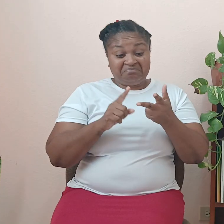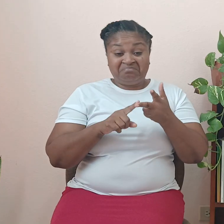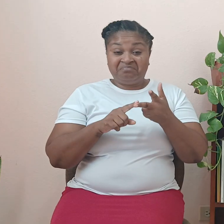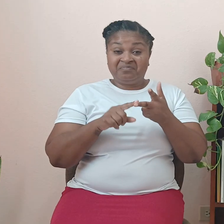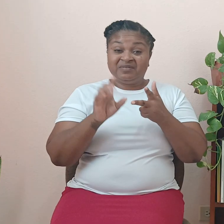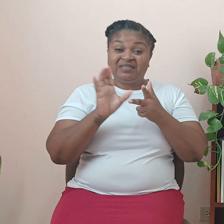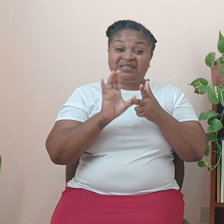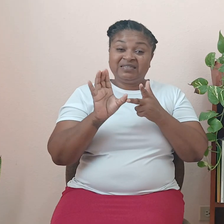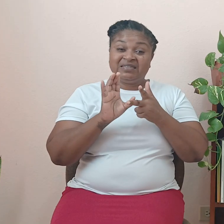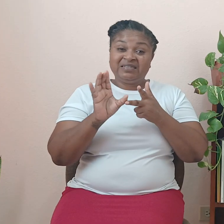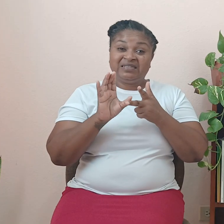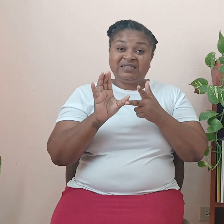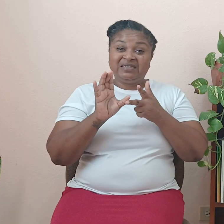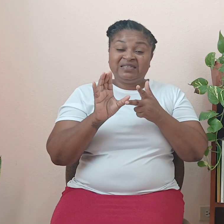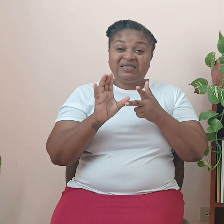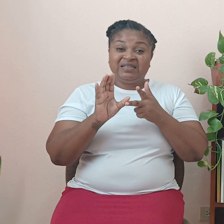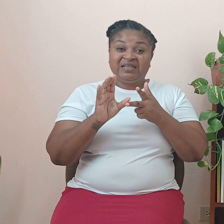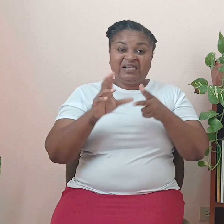C. He killed Job's children.